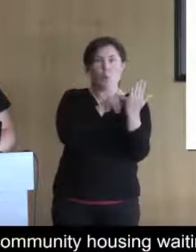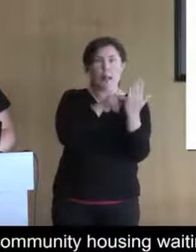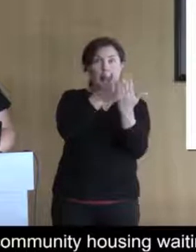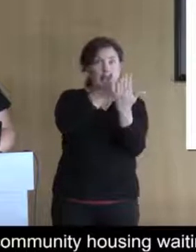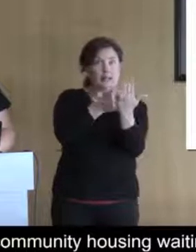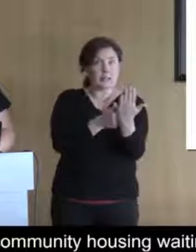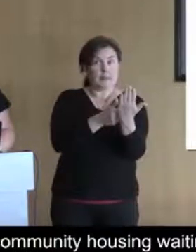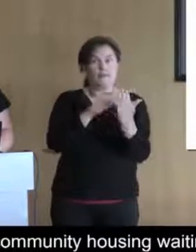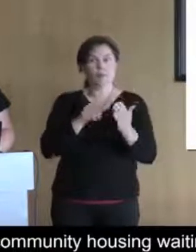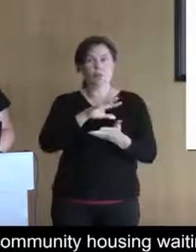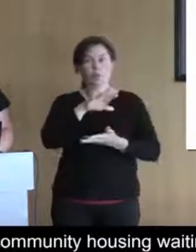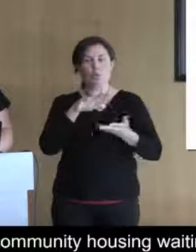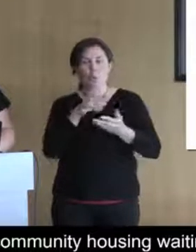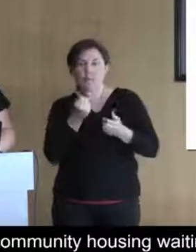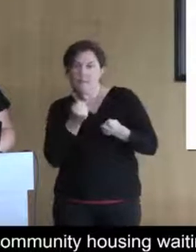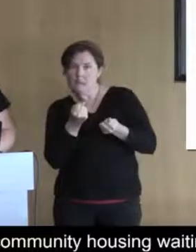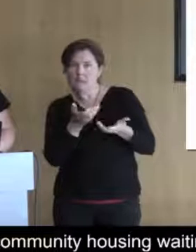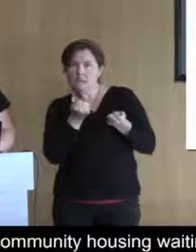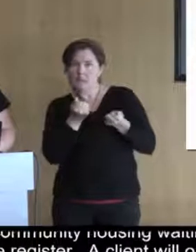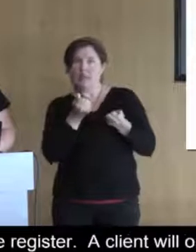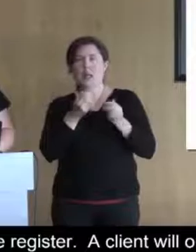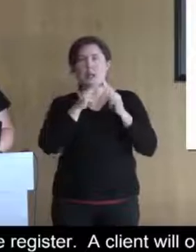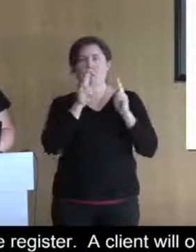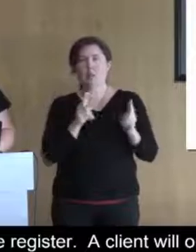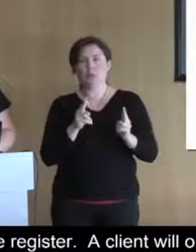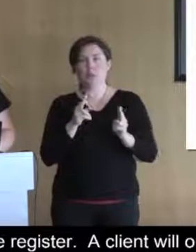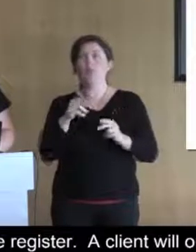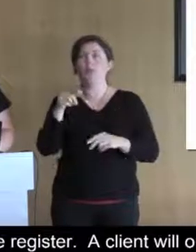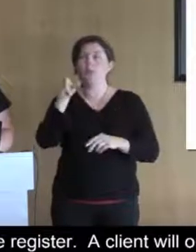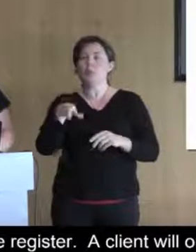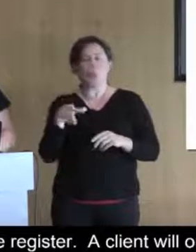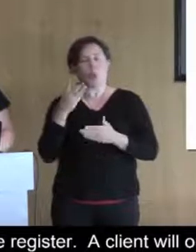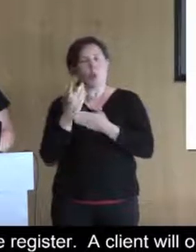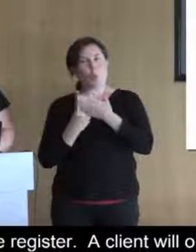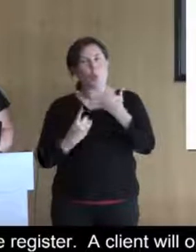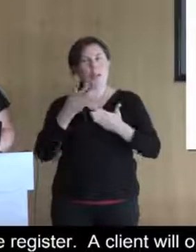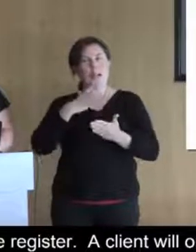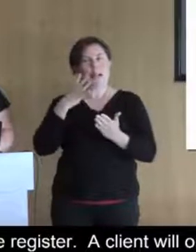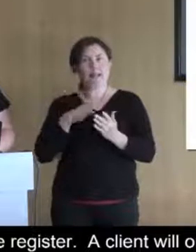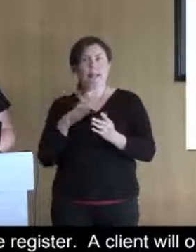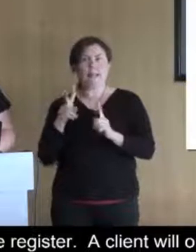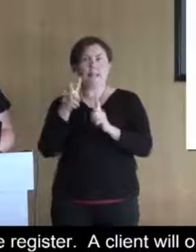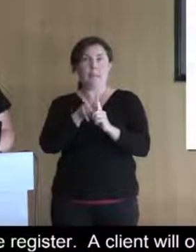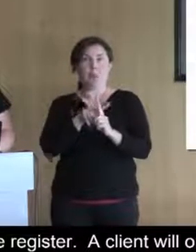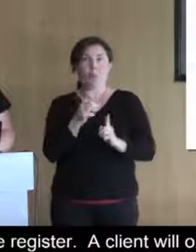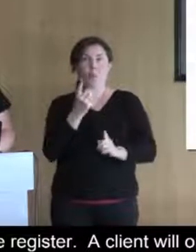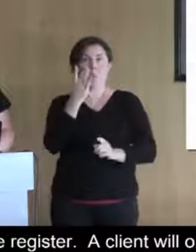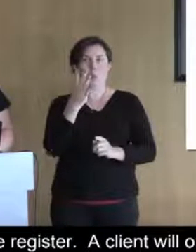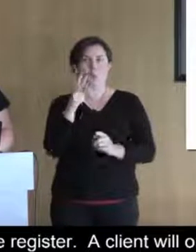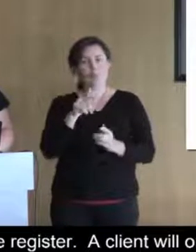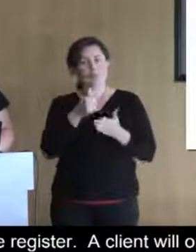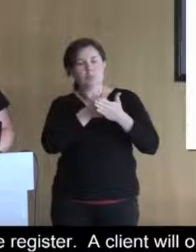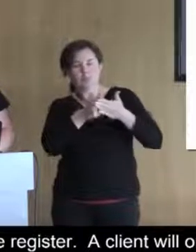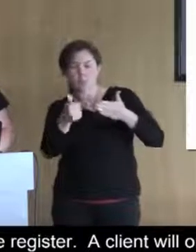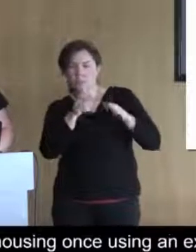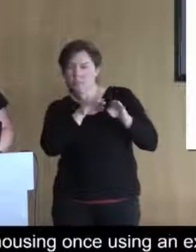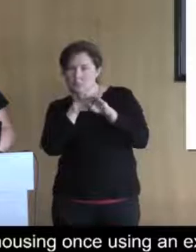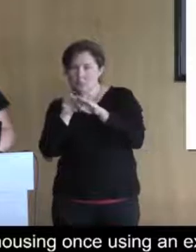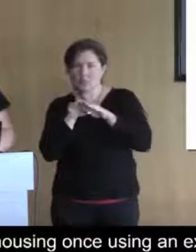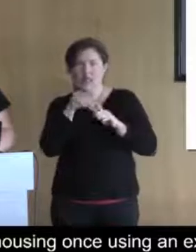will join public housing and community housing waiting list together to create a single register for people to apply for social